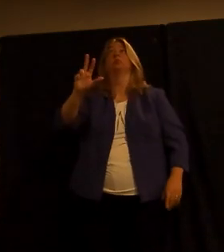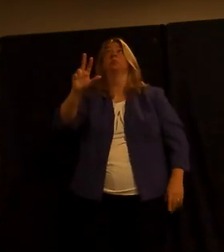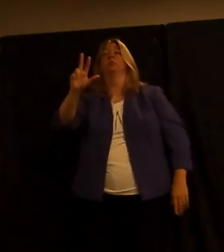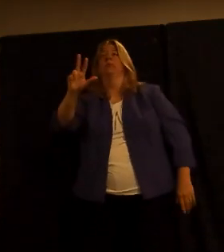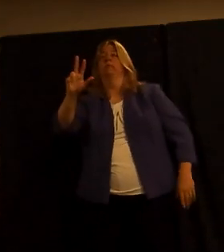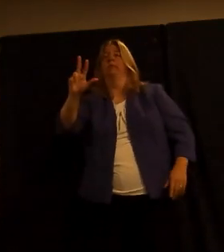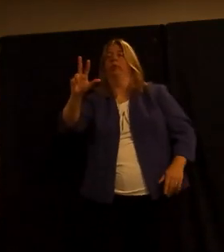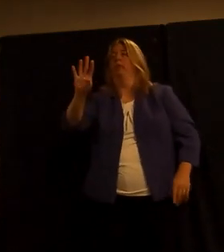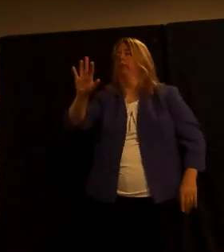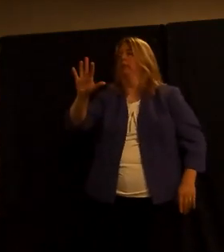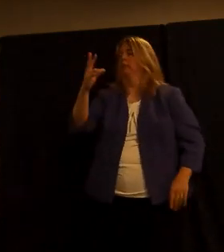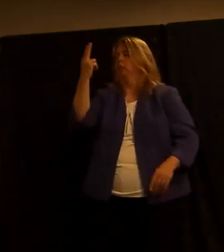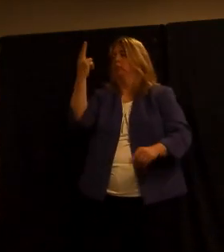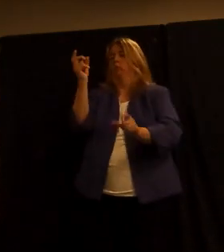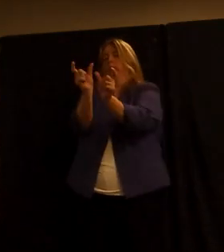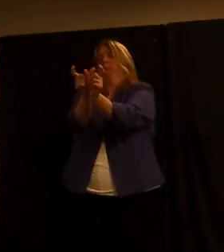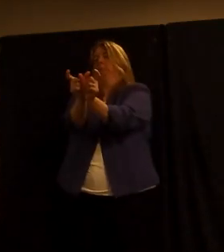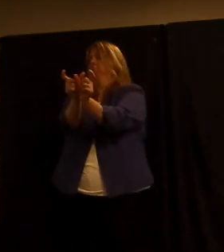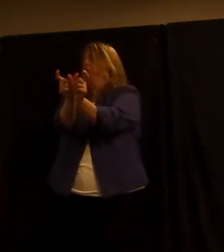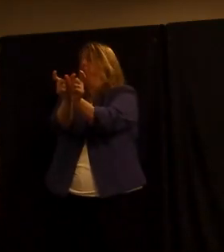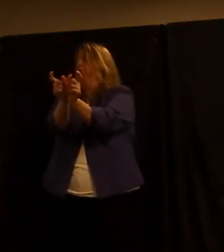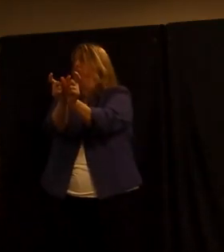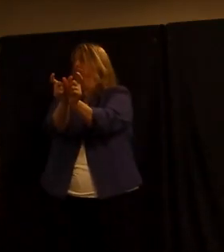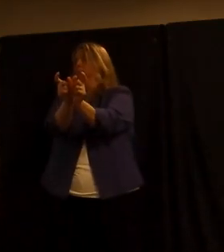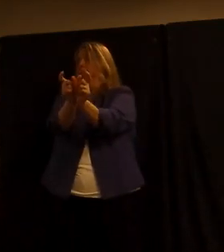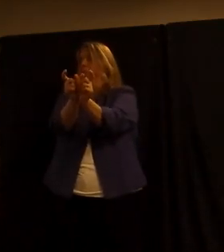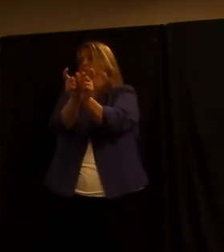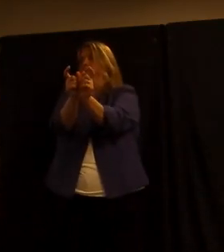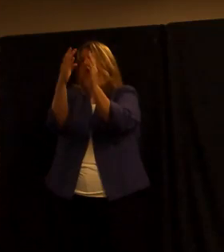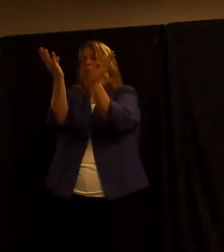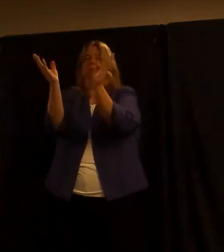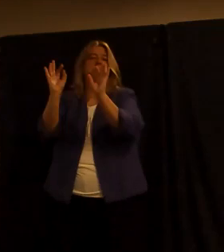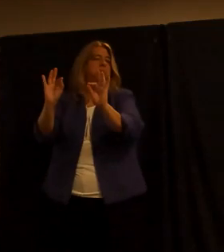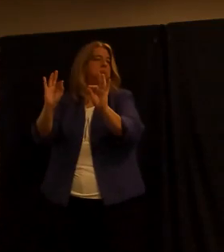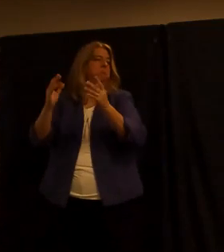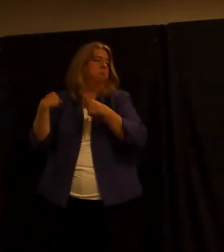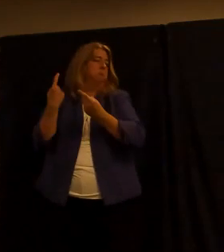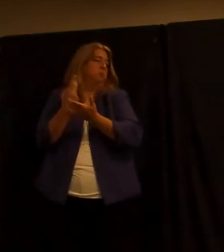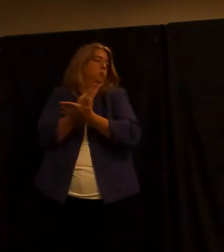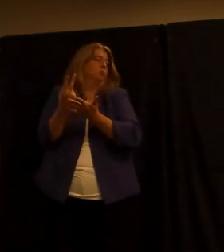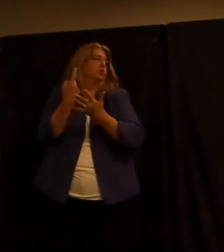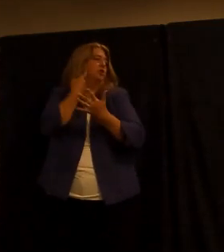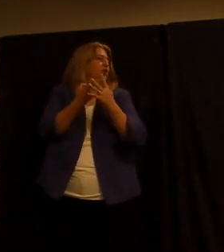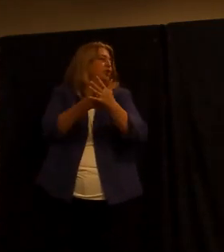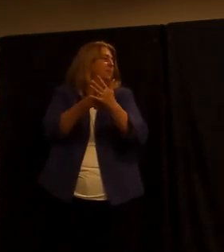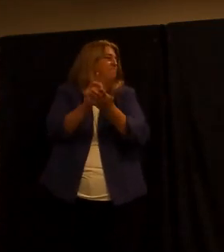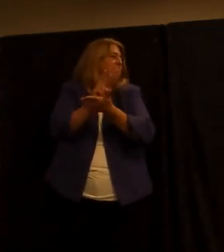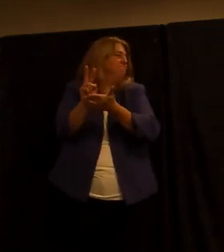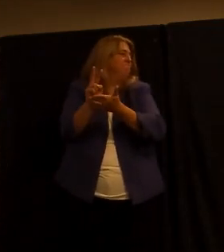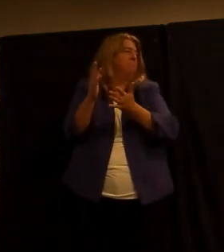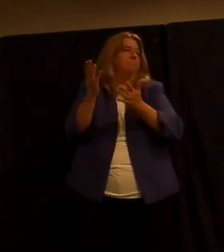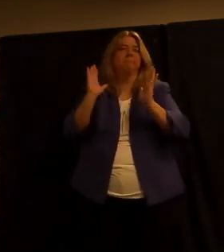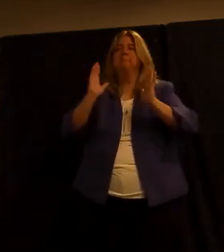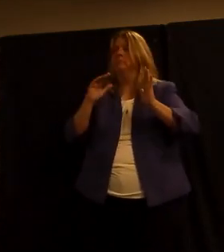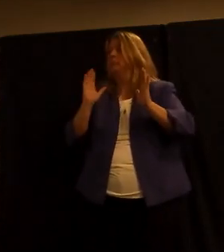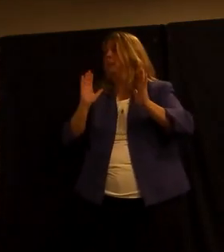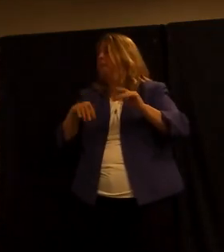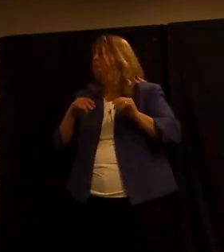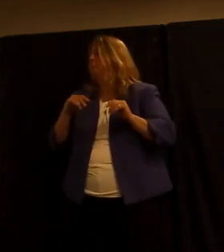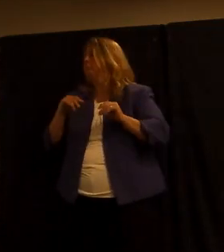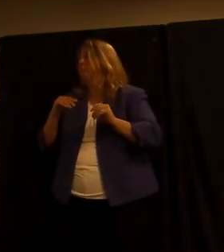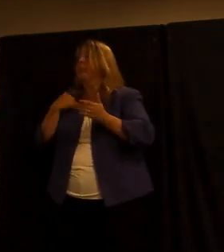in the morning to 3:45. There is an overlap. So that's nice. That